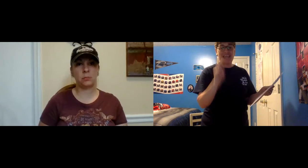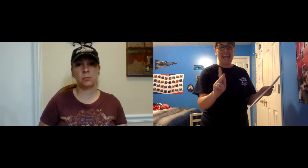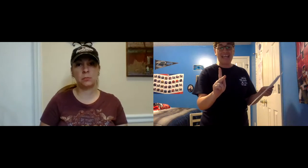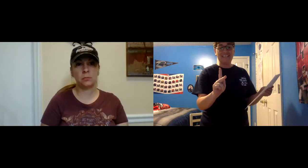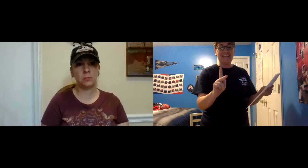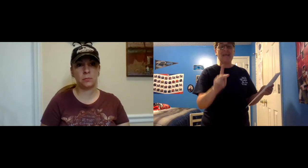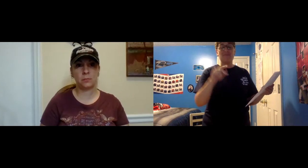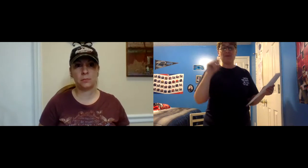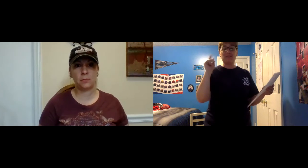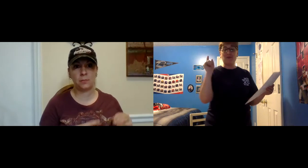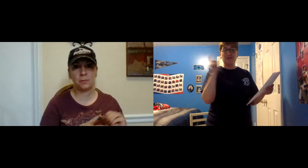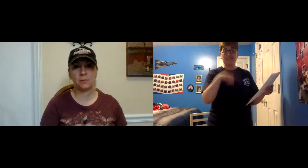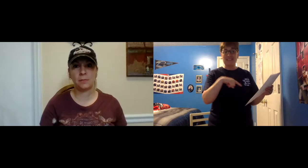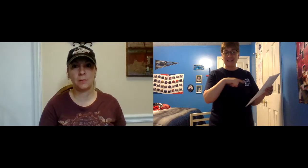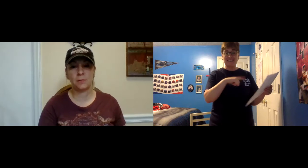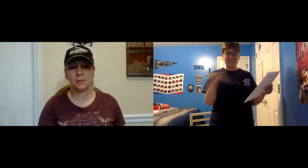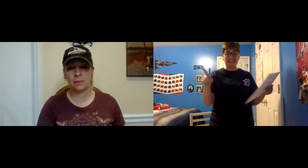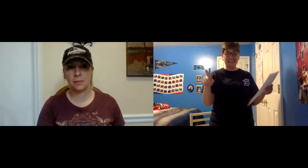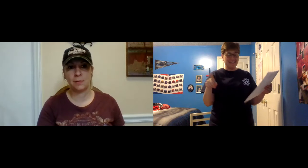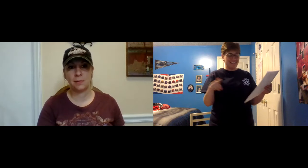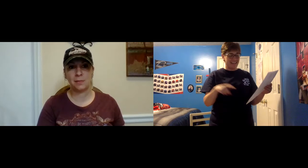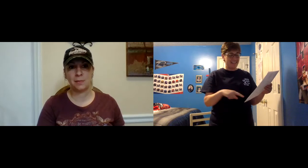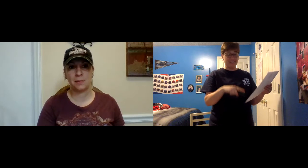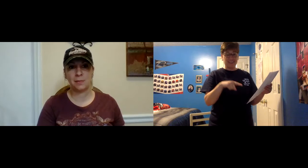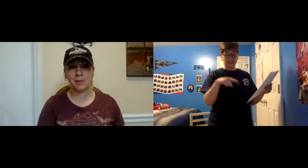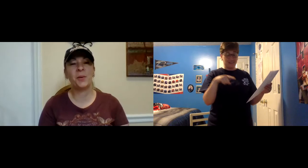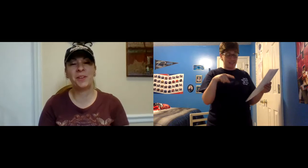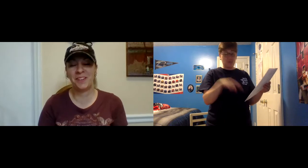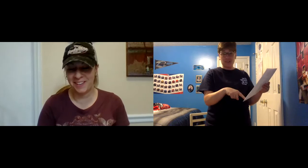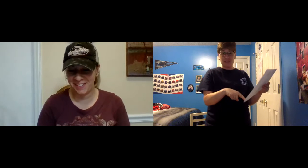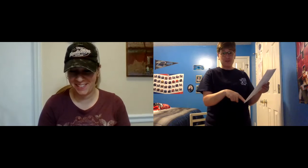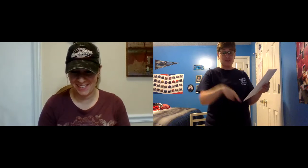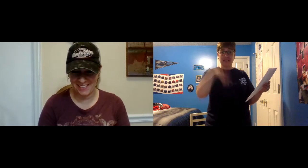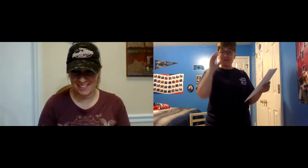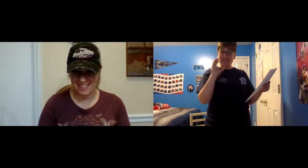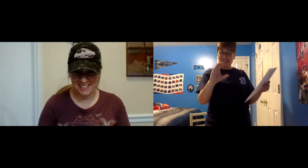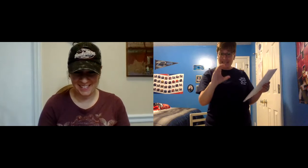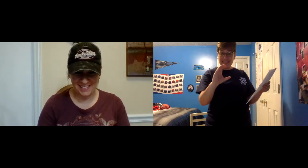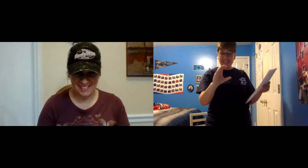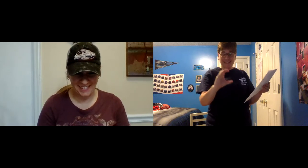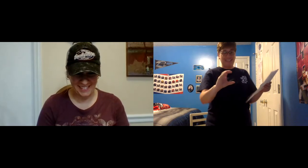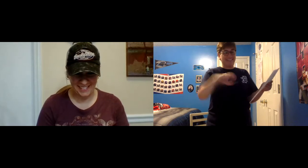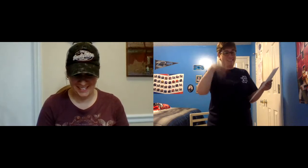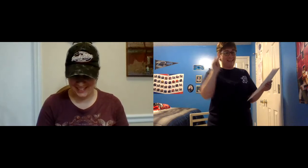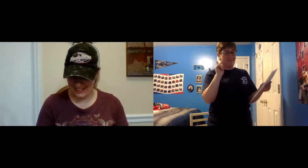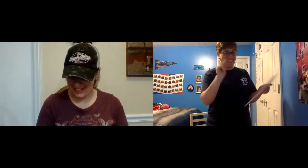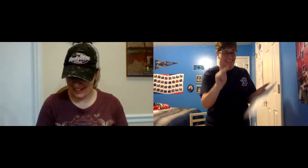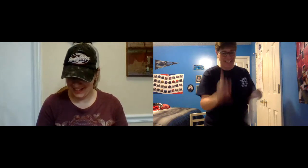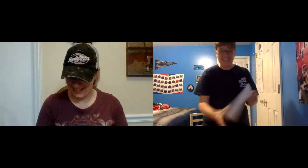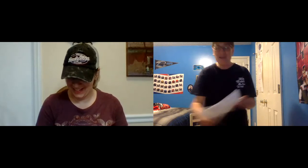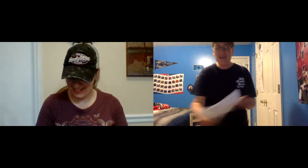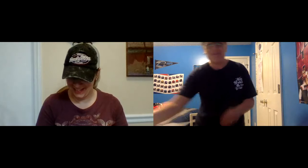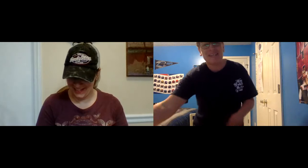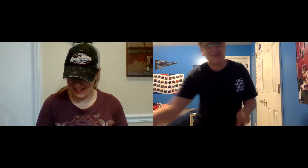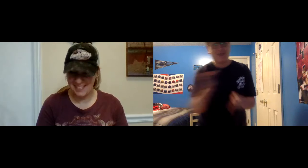with K's, and I probably totally was not thinking that it's a word that starts with the letter C instead of a